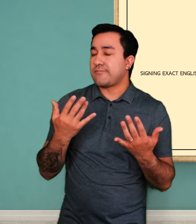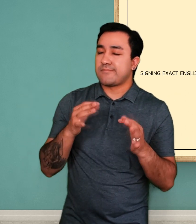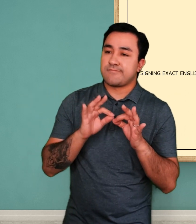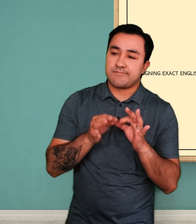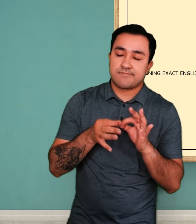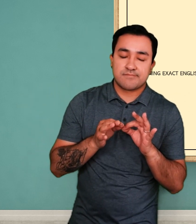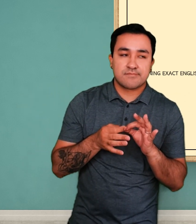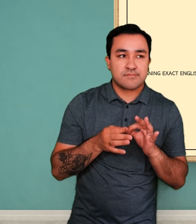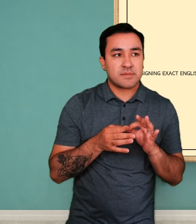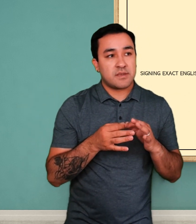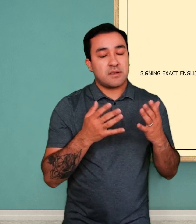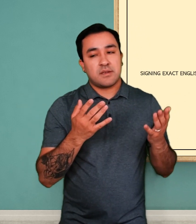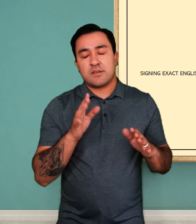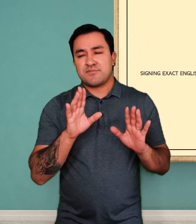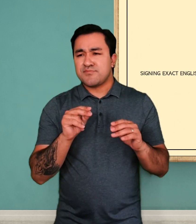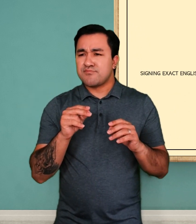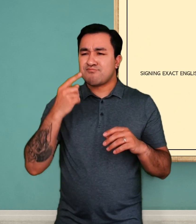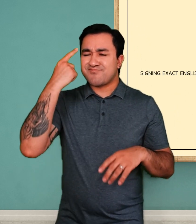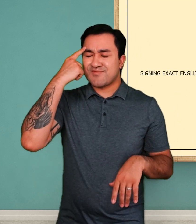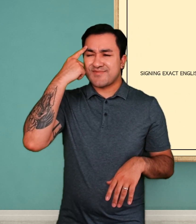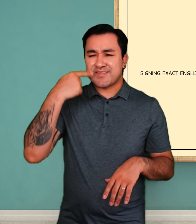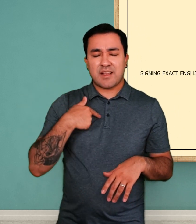both languages can be used at the same time.